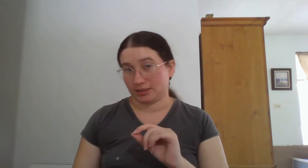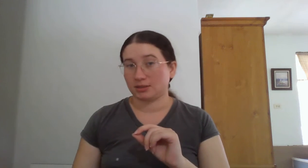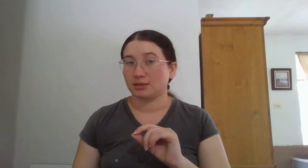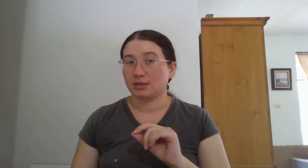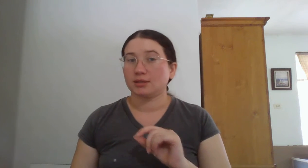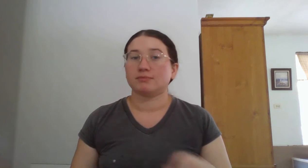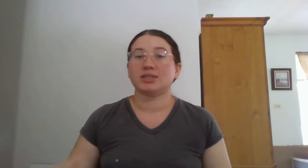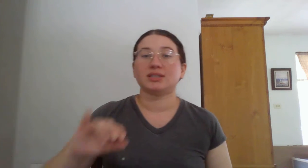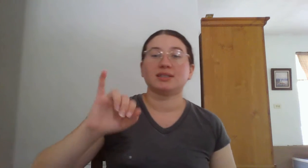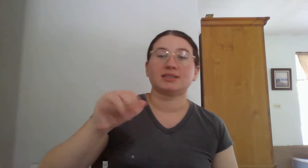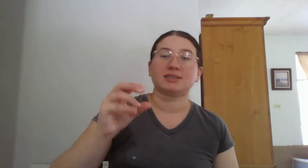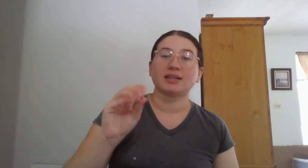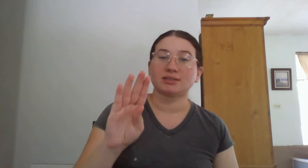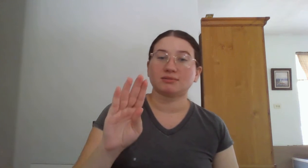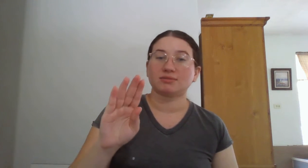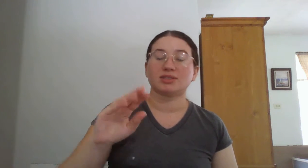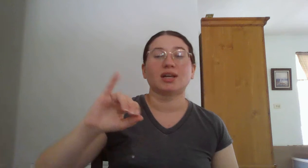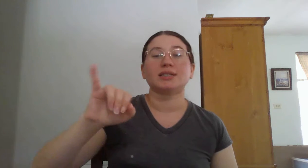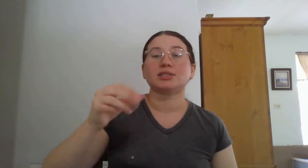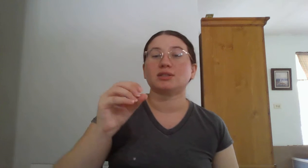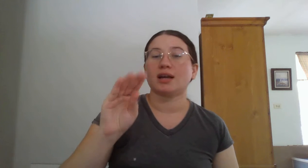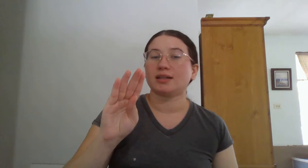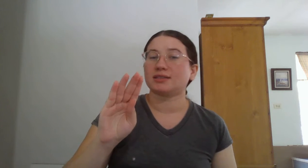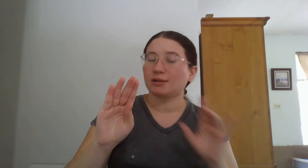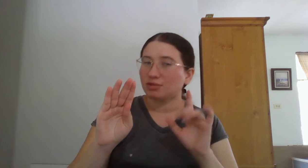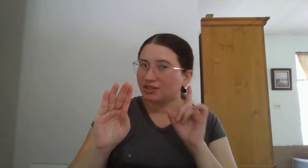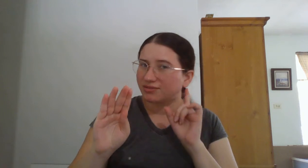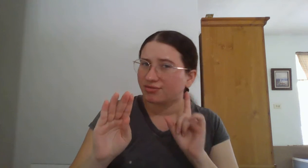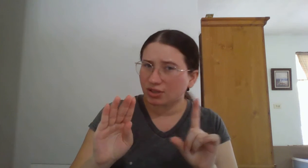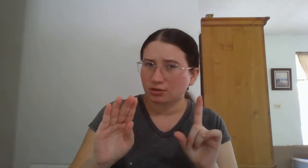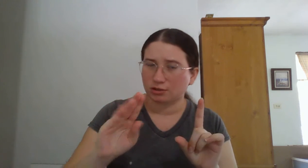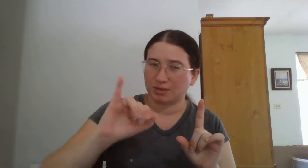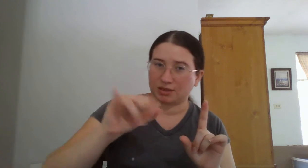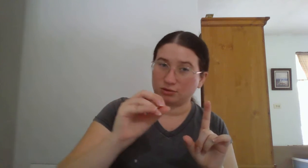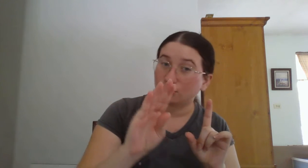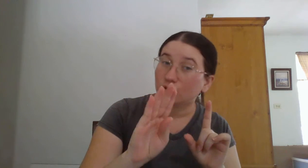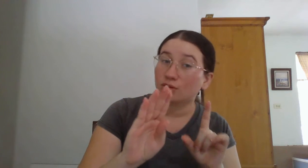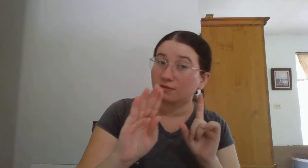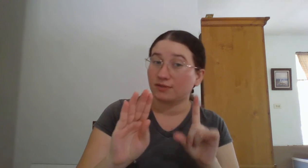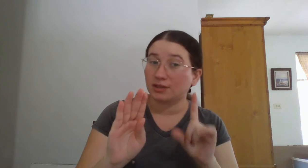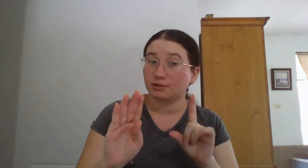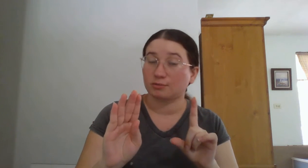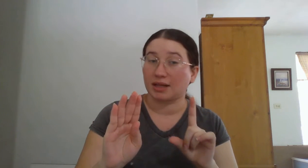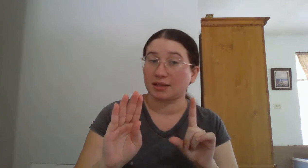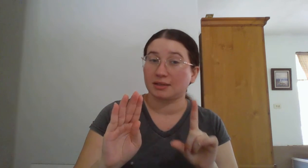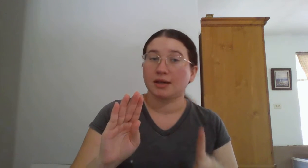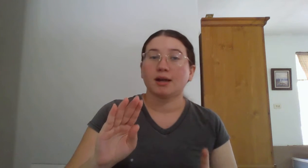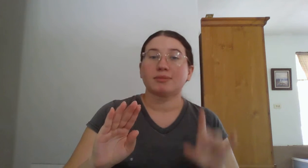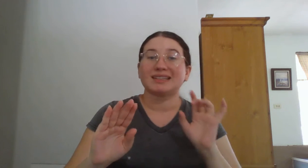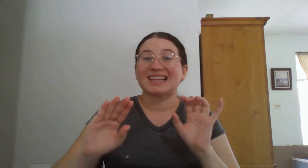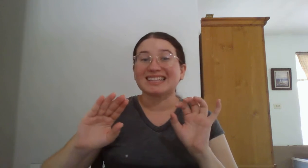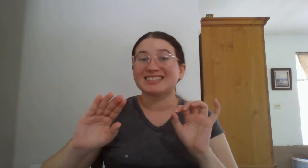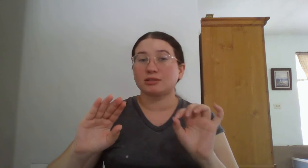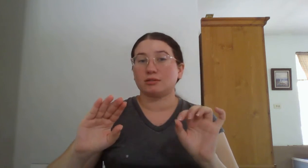sign. Meaning it's not really fingerspelled. You could fingerspell it, but